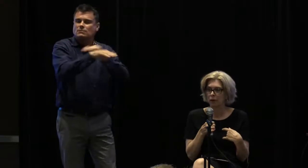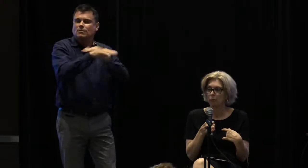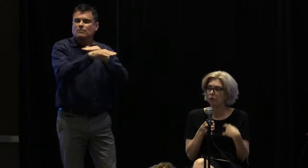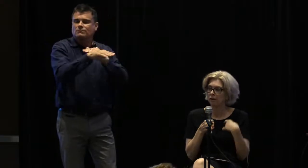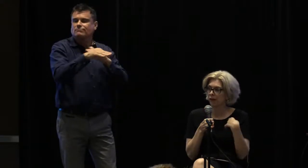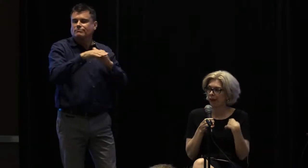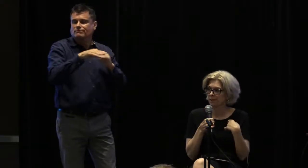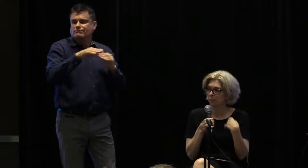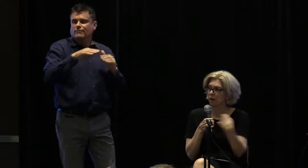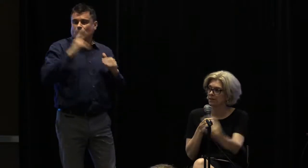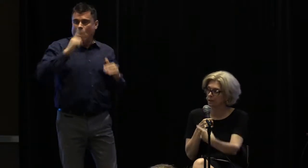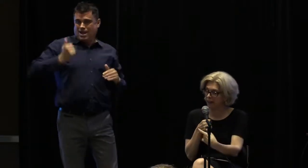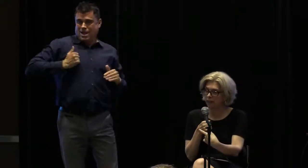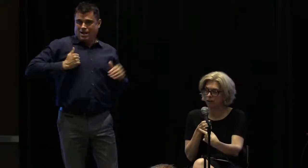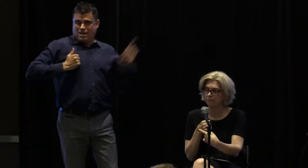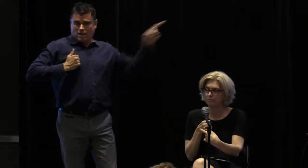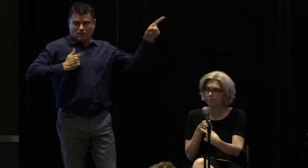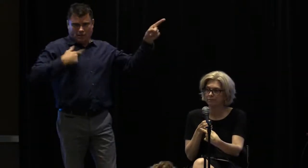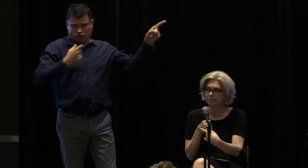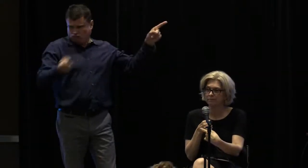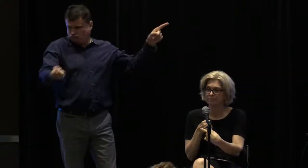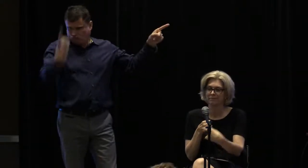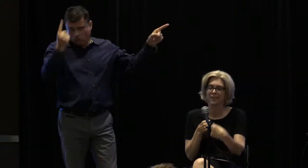complexity, both as a policymaker,